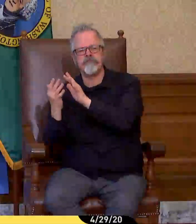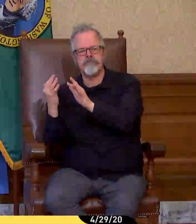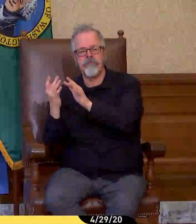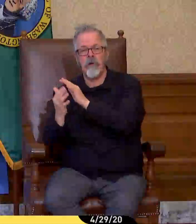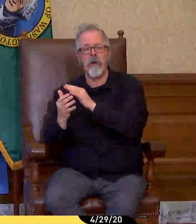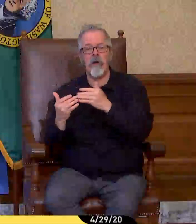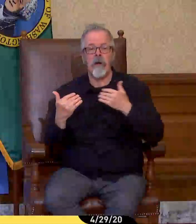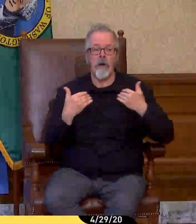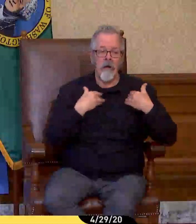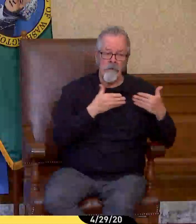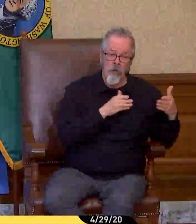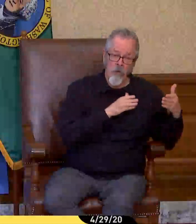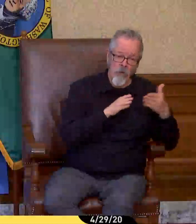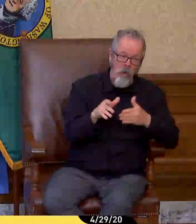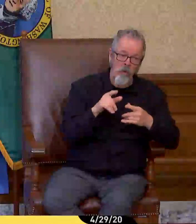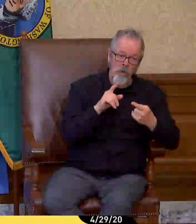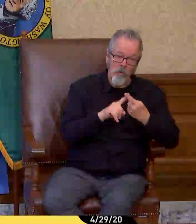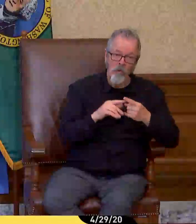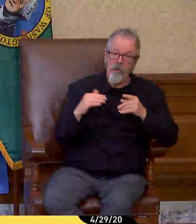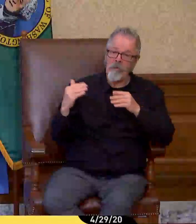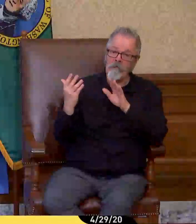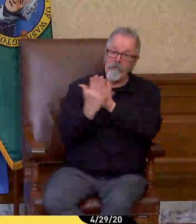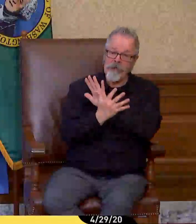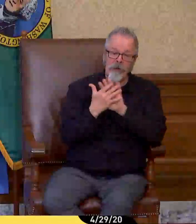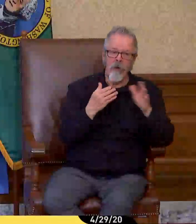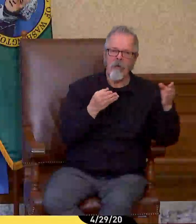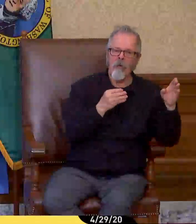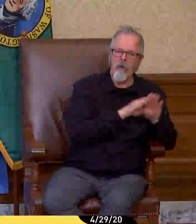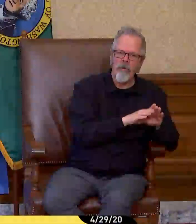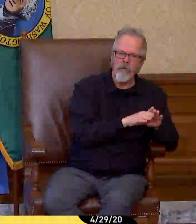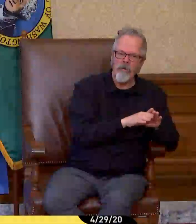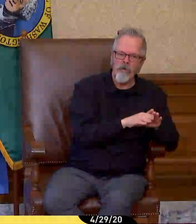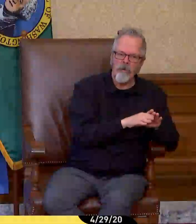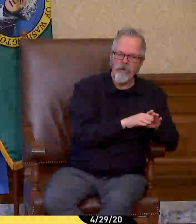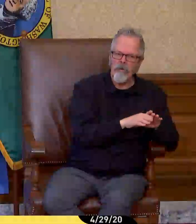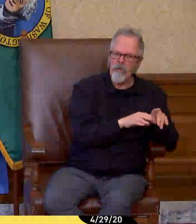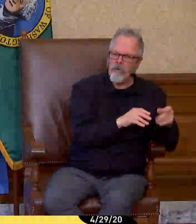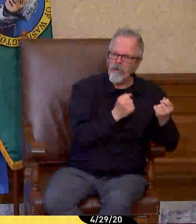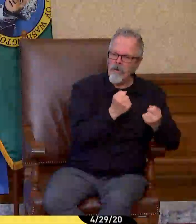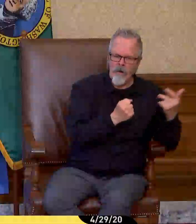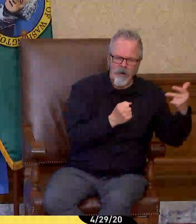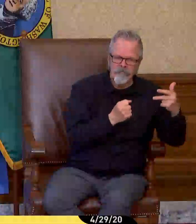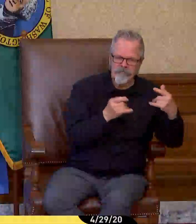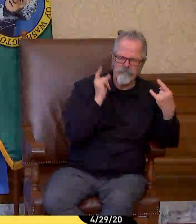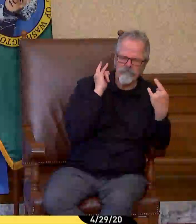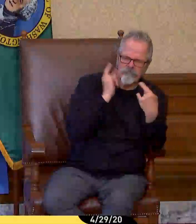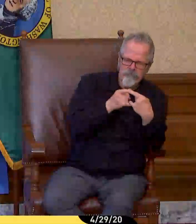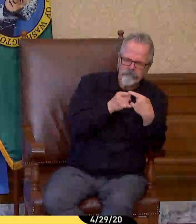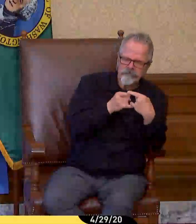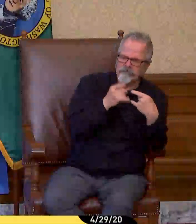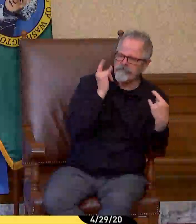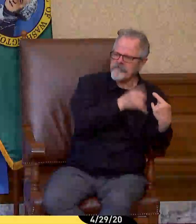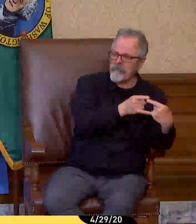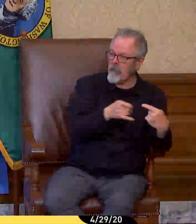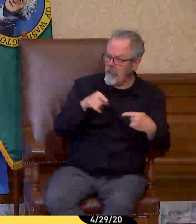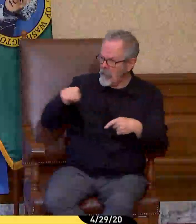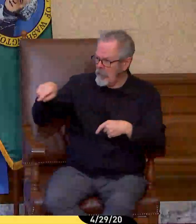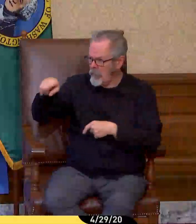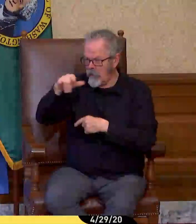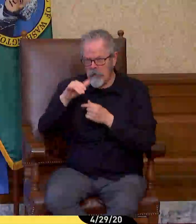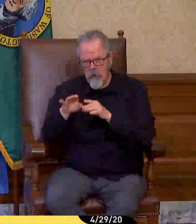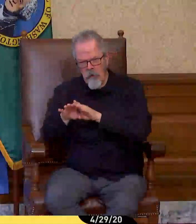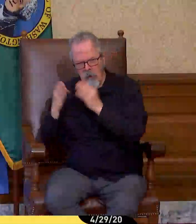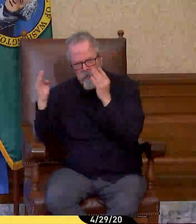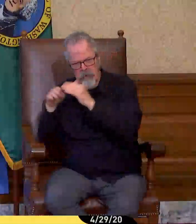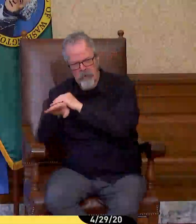travelers. And do you think that that they consider that decision, that